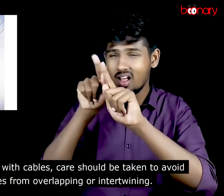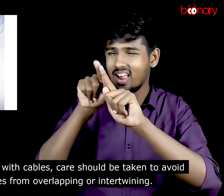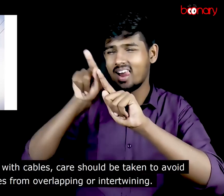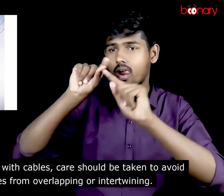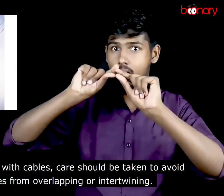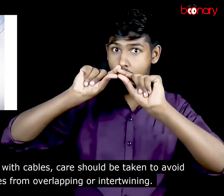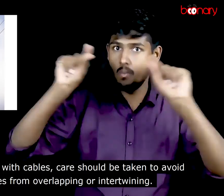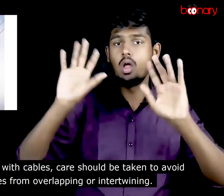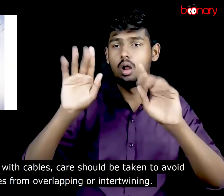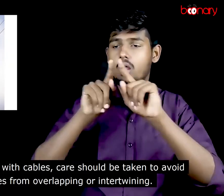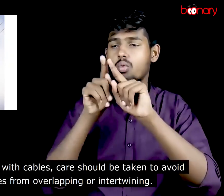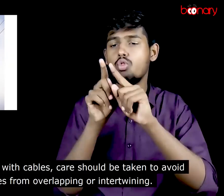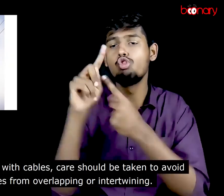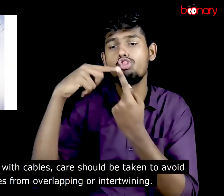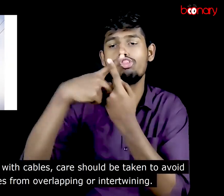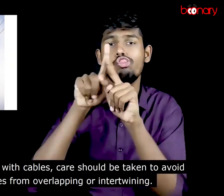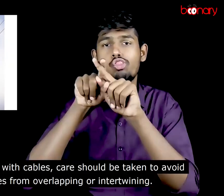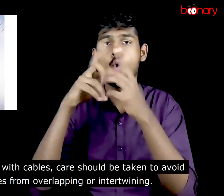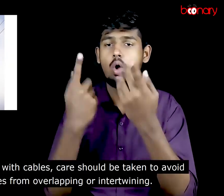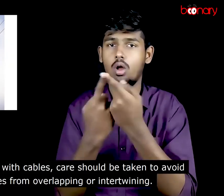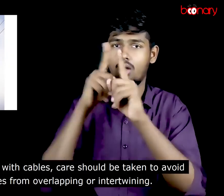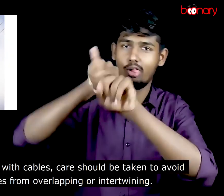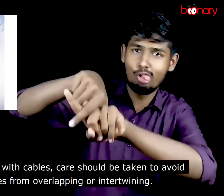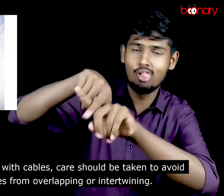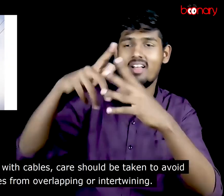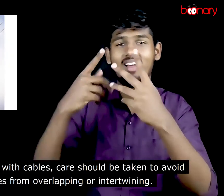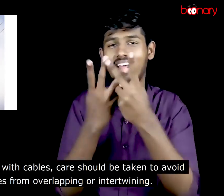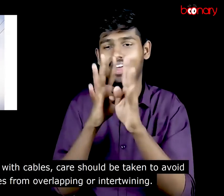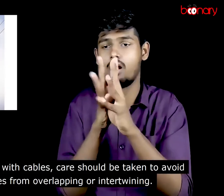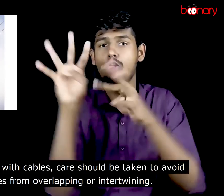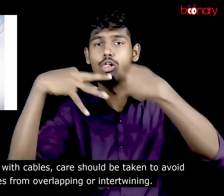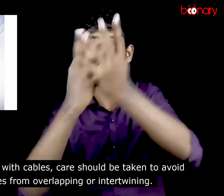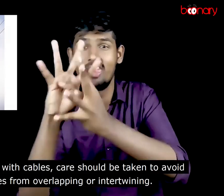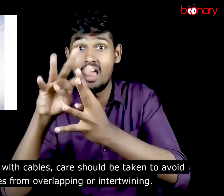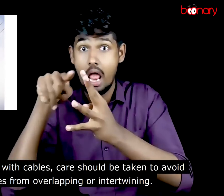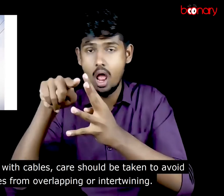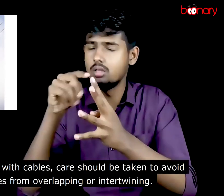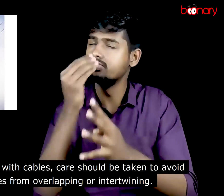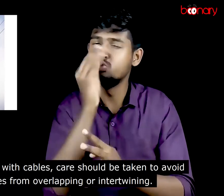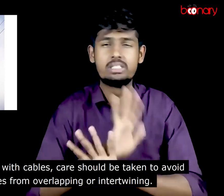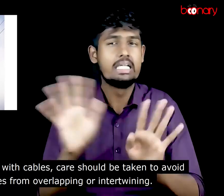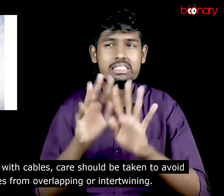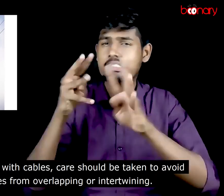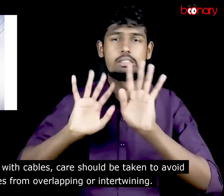When working with cables, care should be taken to avoid live wires from overlapping